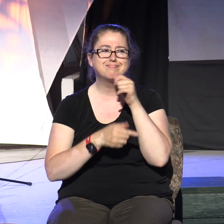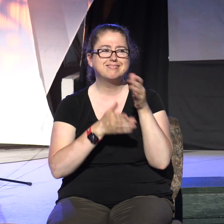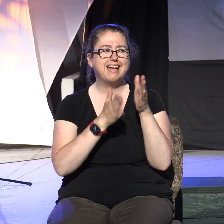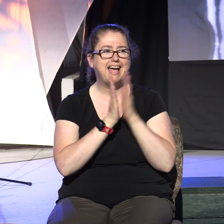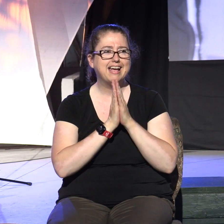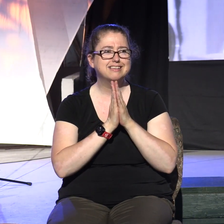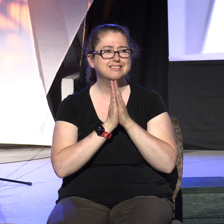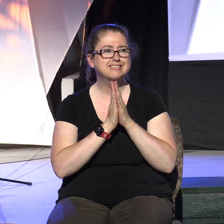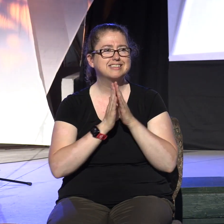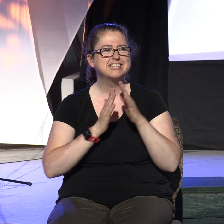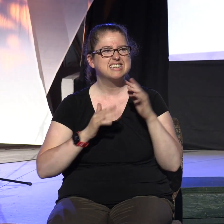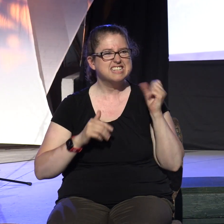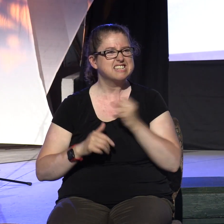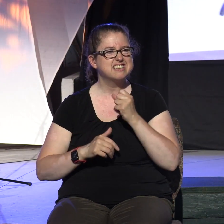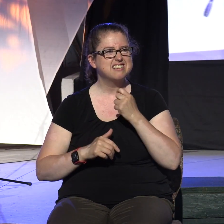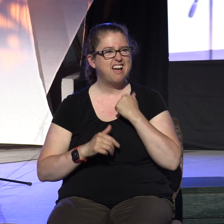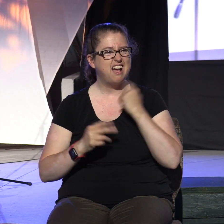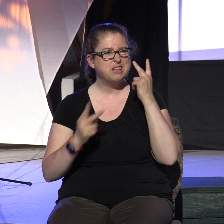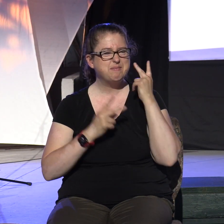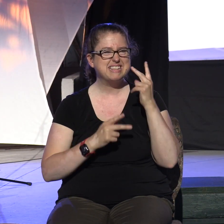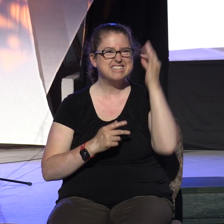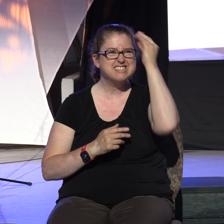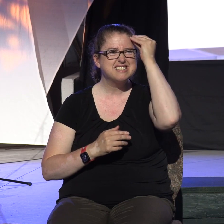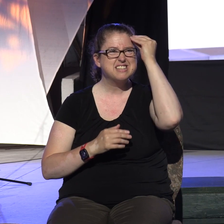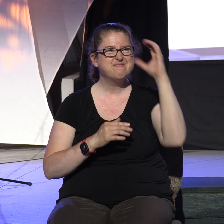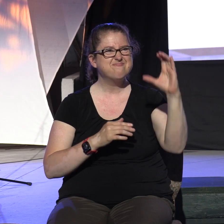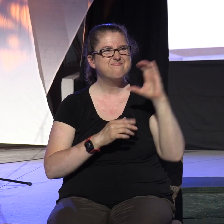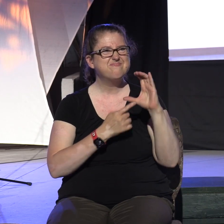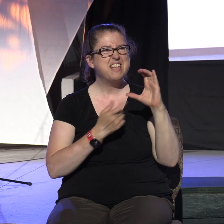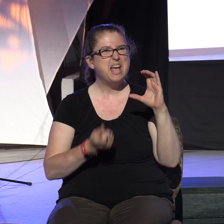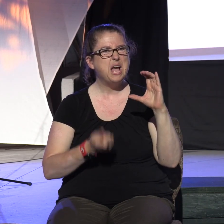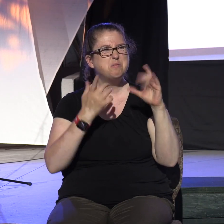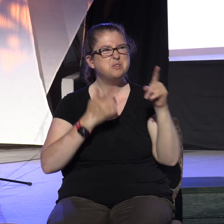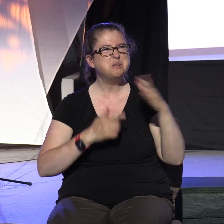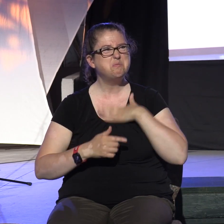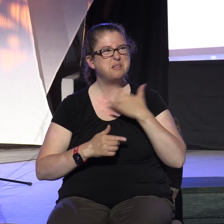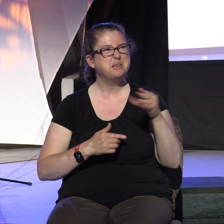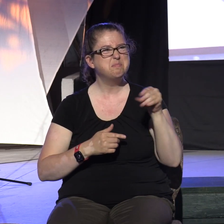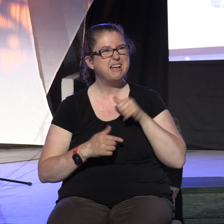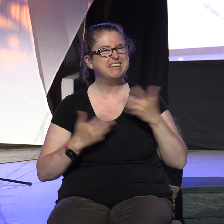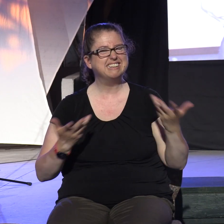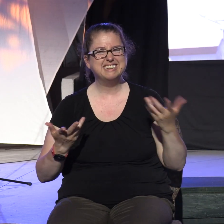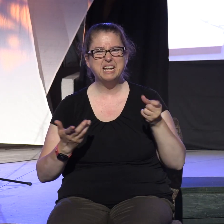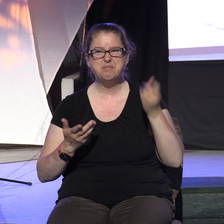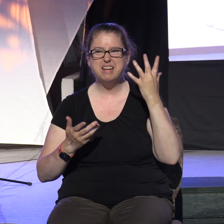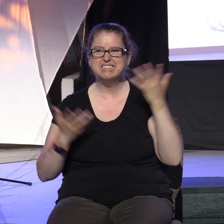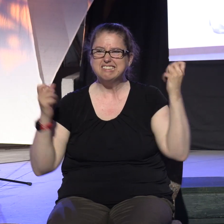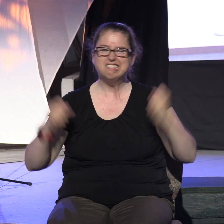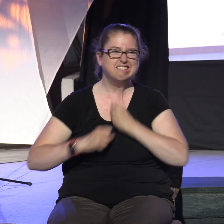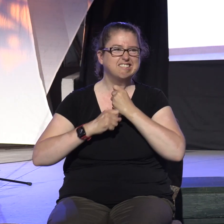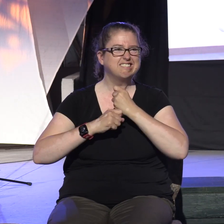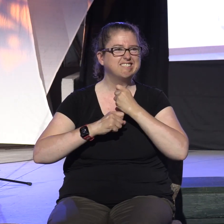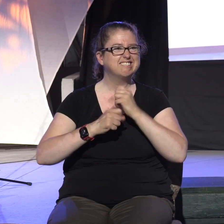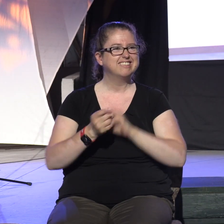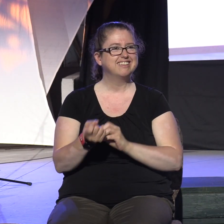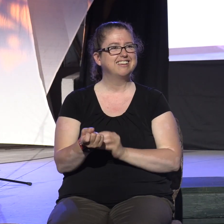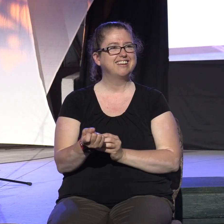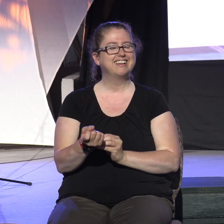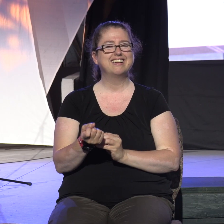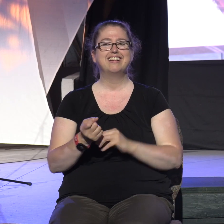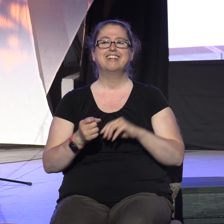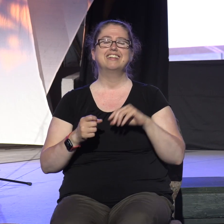wife. I had my legal pad out, and he said, well, she loved to shop. And so I wrote that down, and I said, what else? And he said, well, she